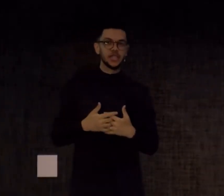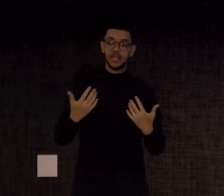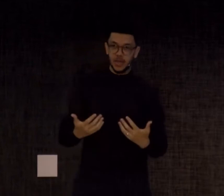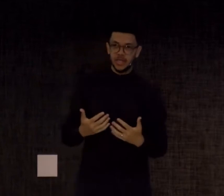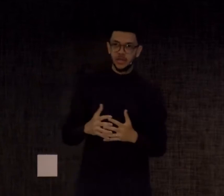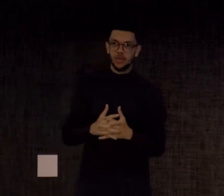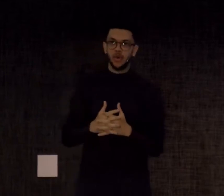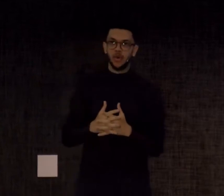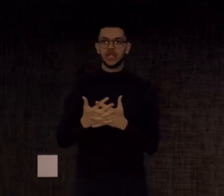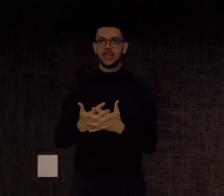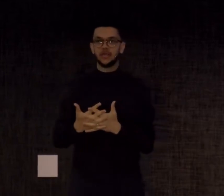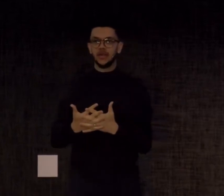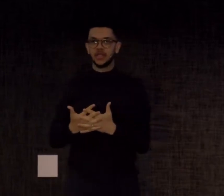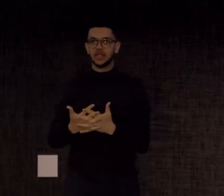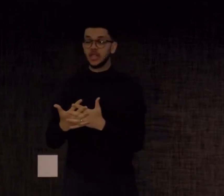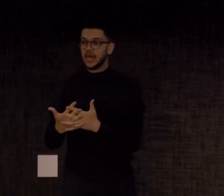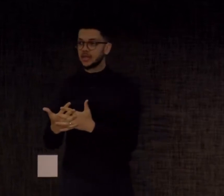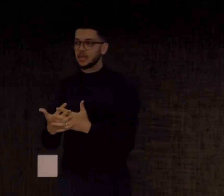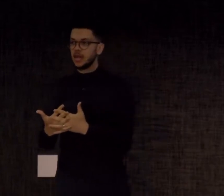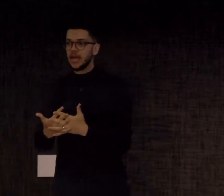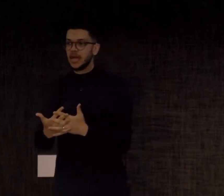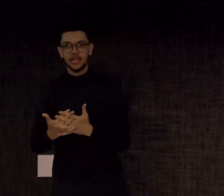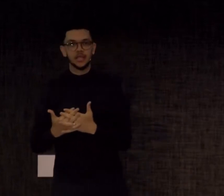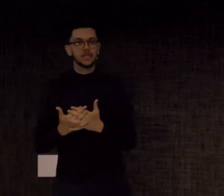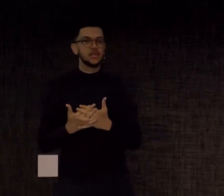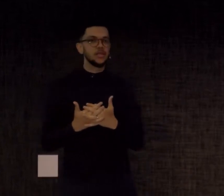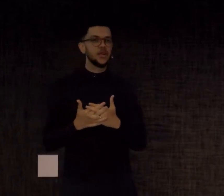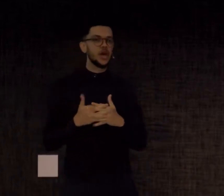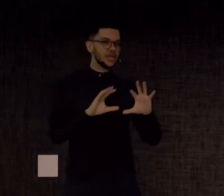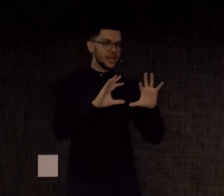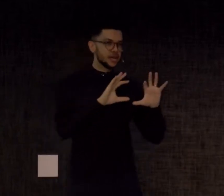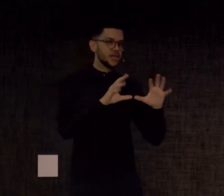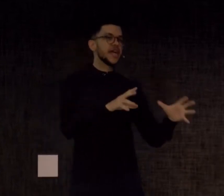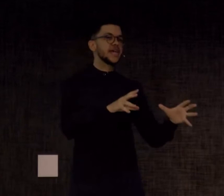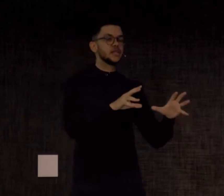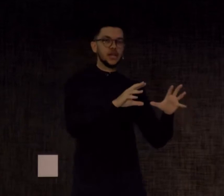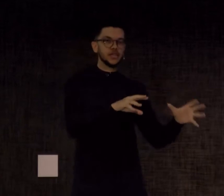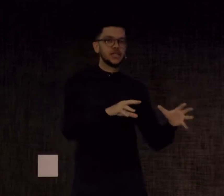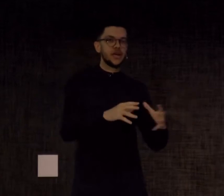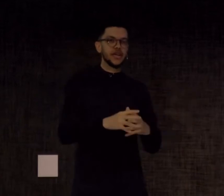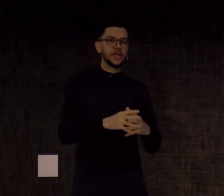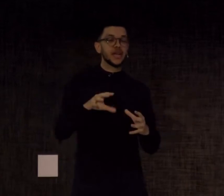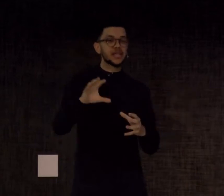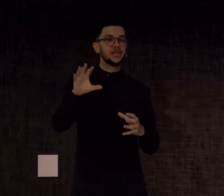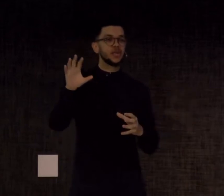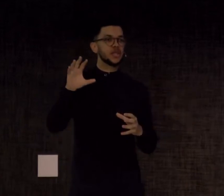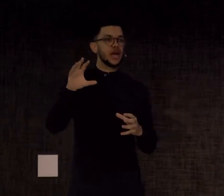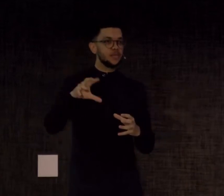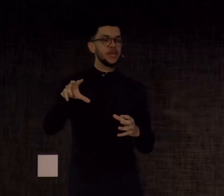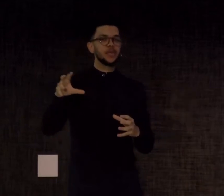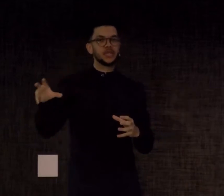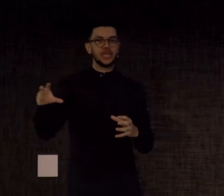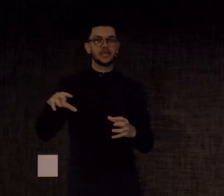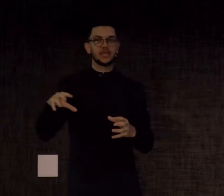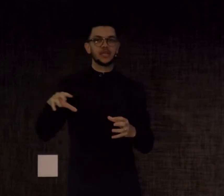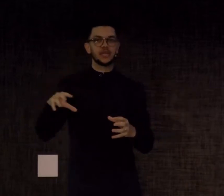the 2022 report, which I've had the benefit of looking at, is not only that it creates its own scenarios, but it actually puts other